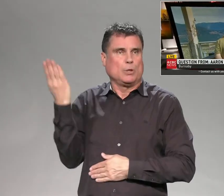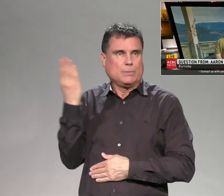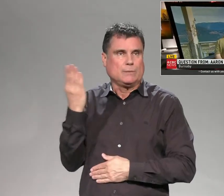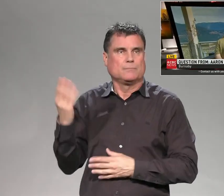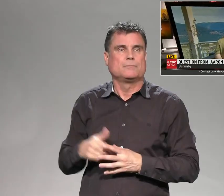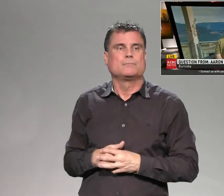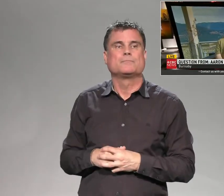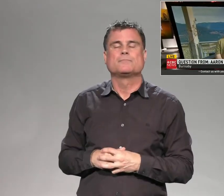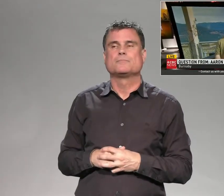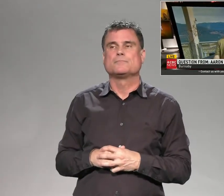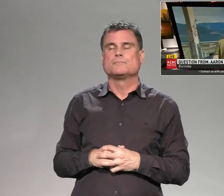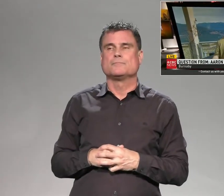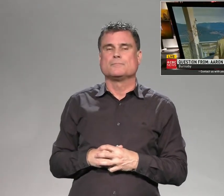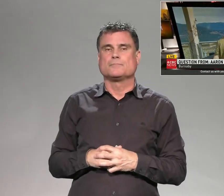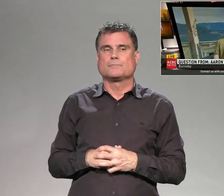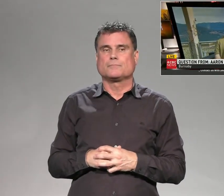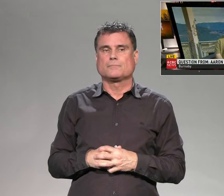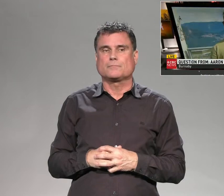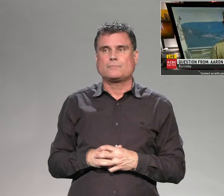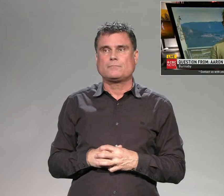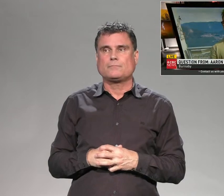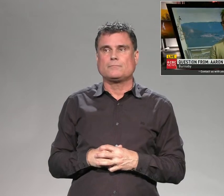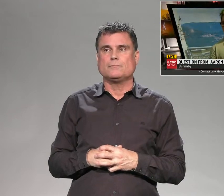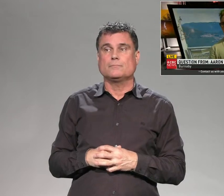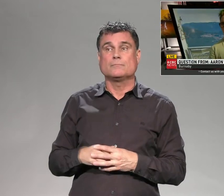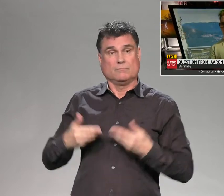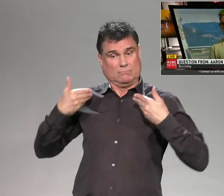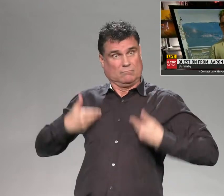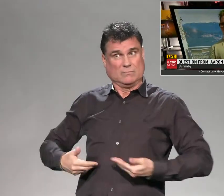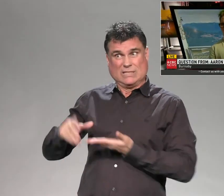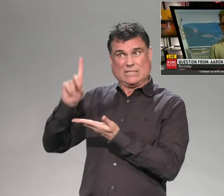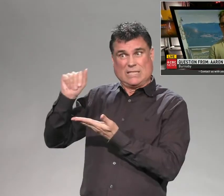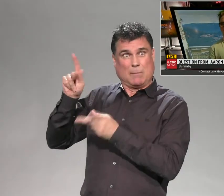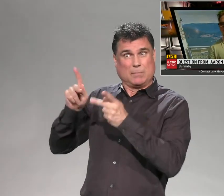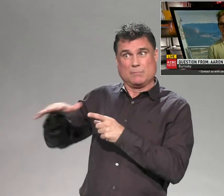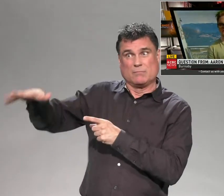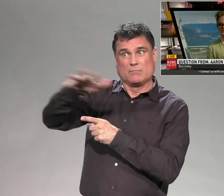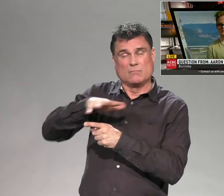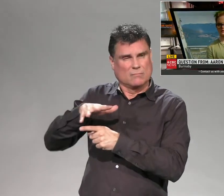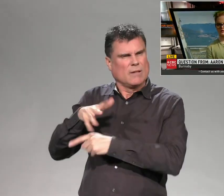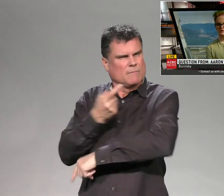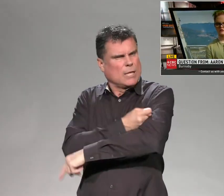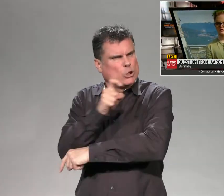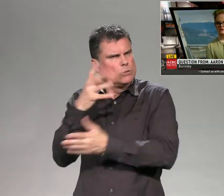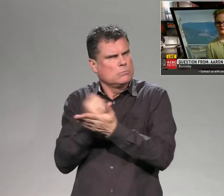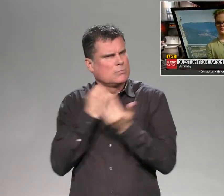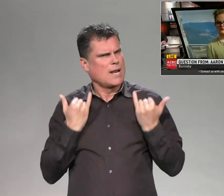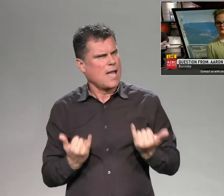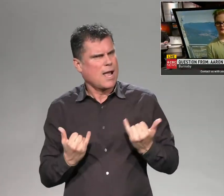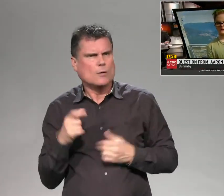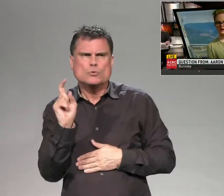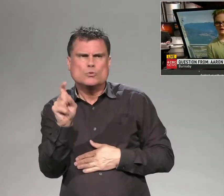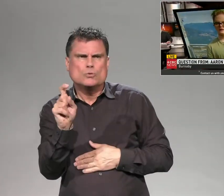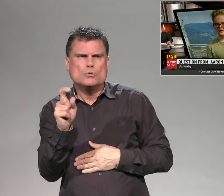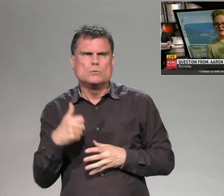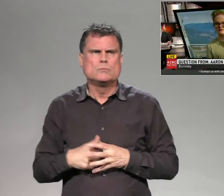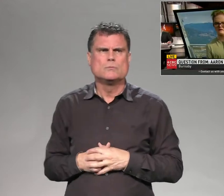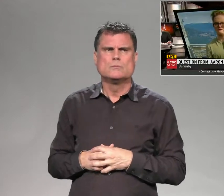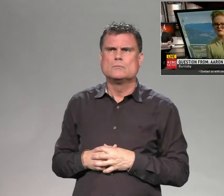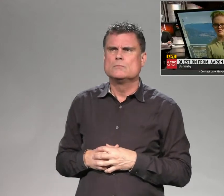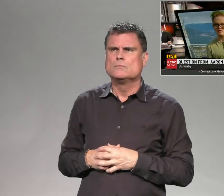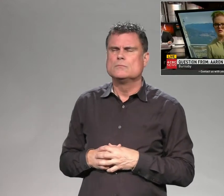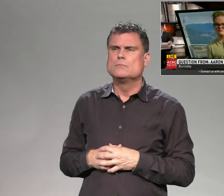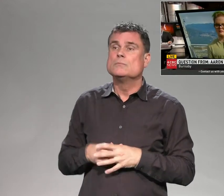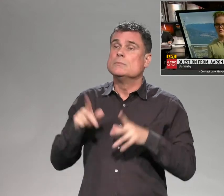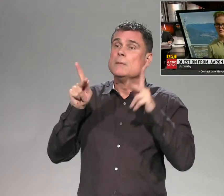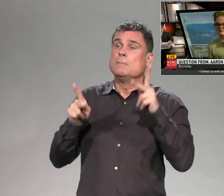Disabled people need a vaccine right now. Older people with Down syndrome can get